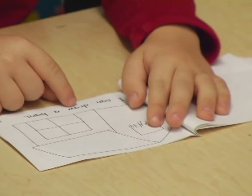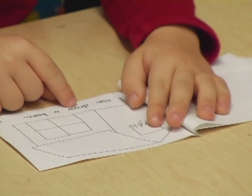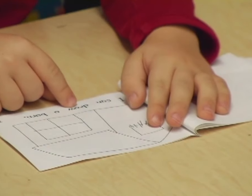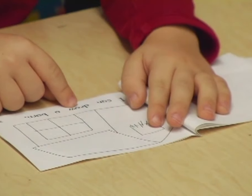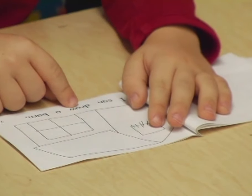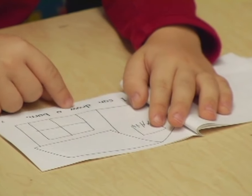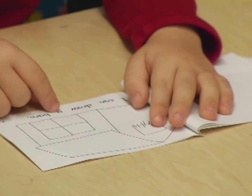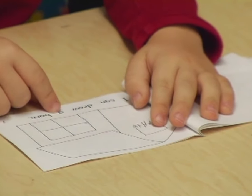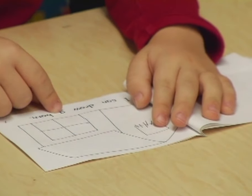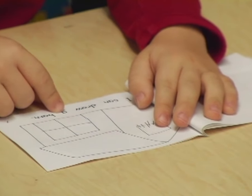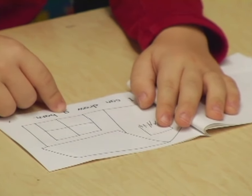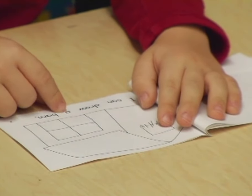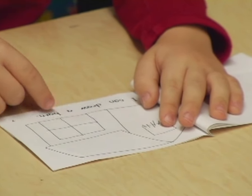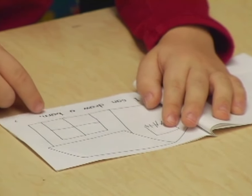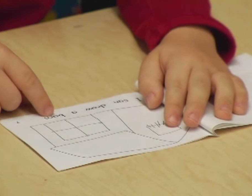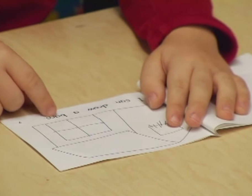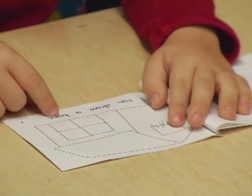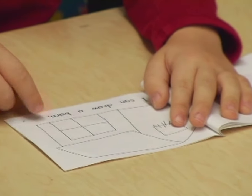Read a book.